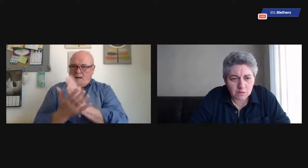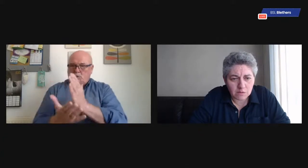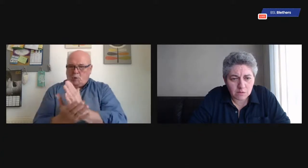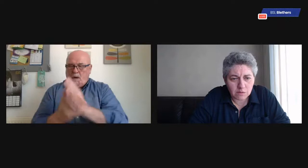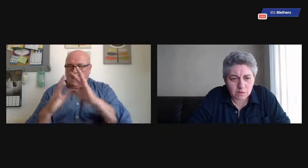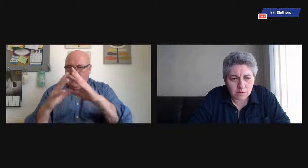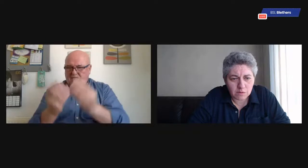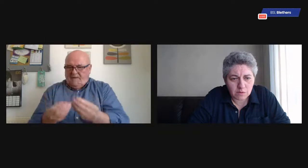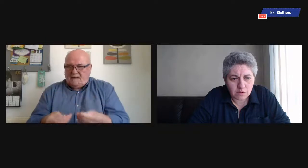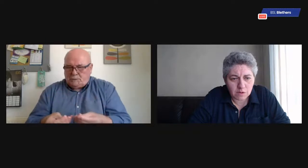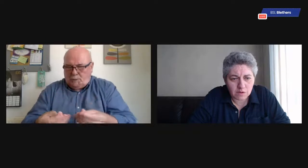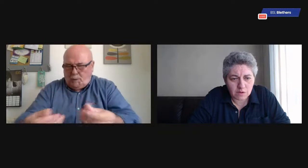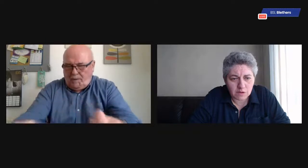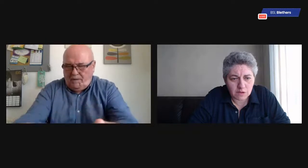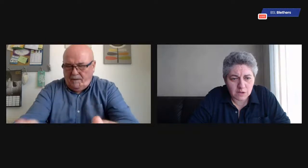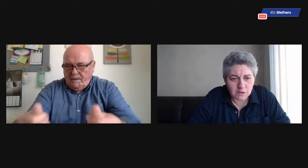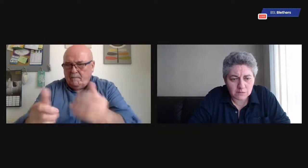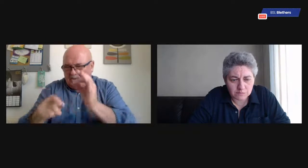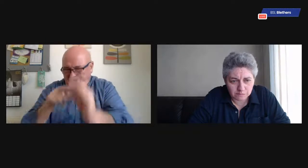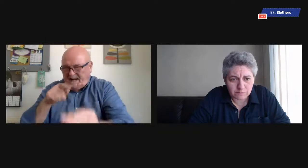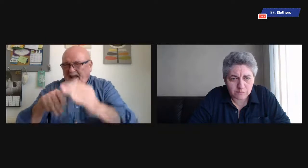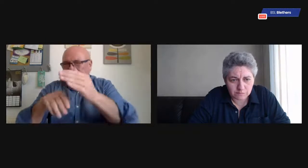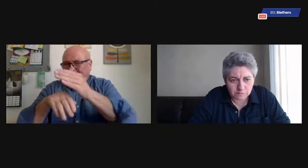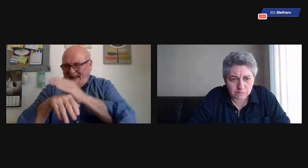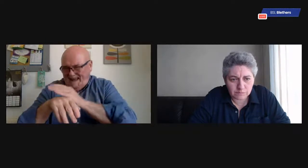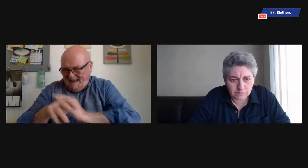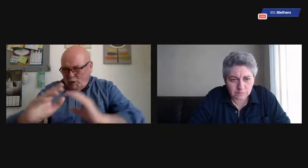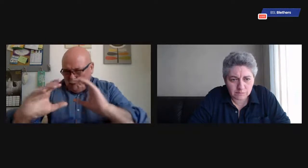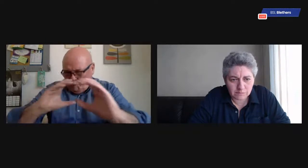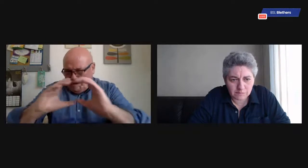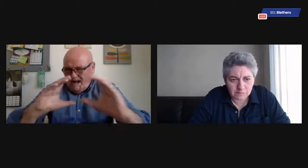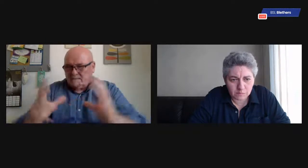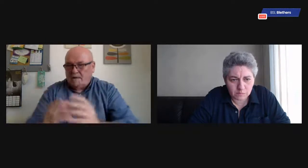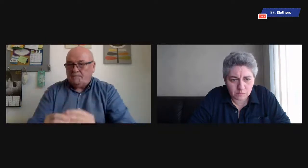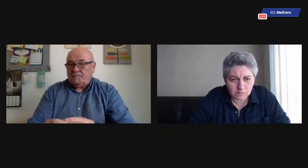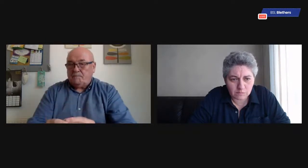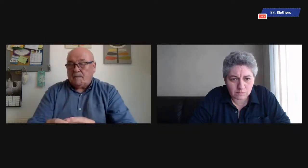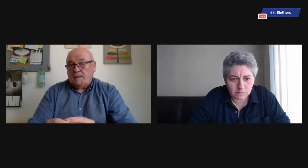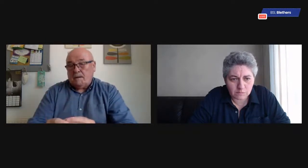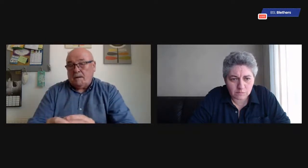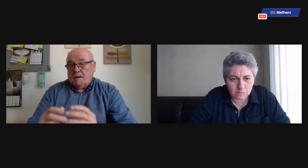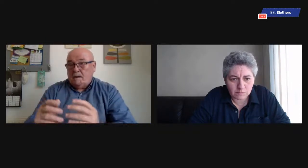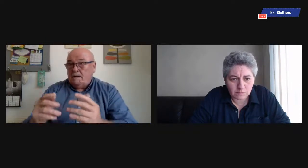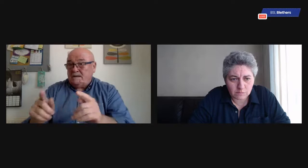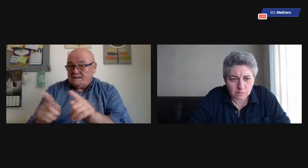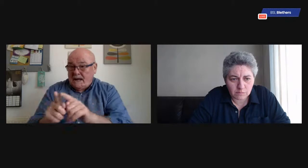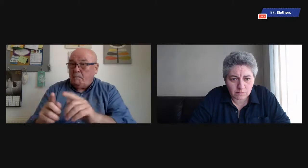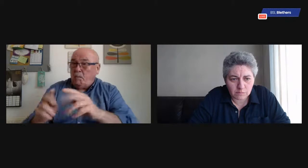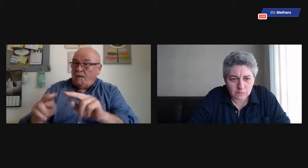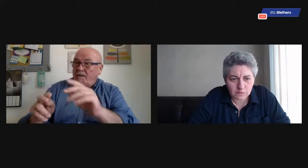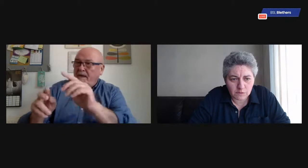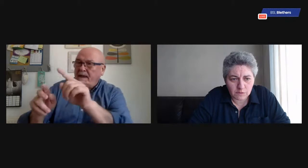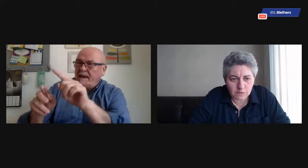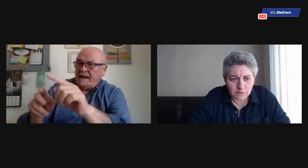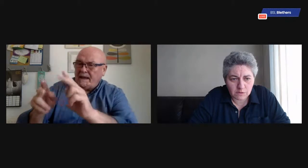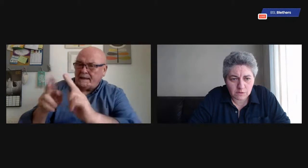Again, it's all about my role is to make sure that everything goes smooth. So